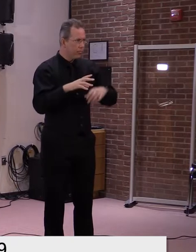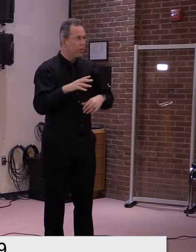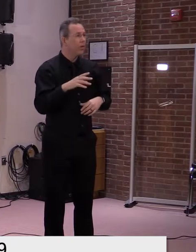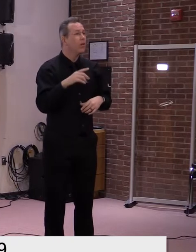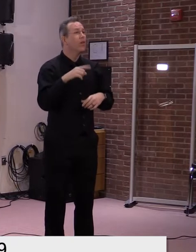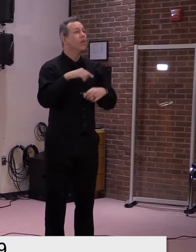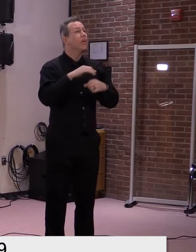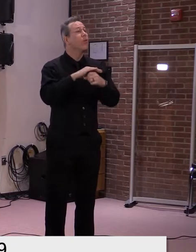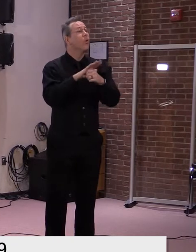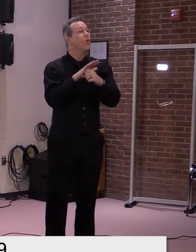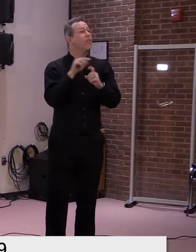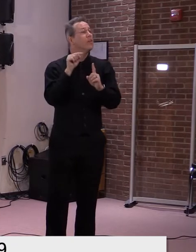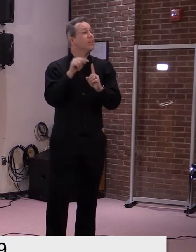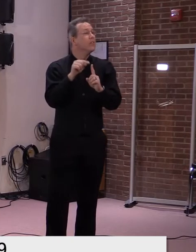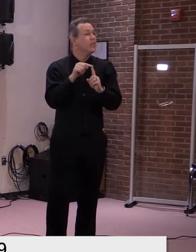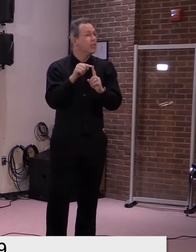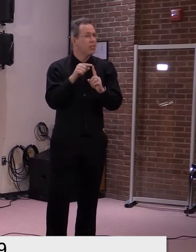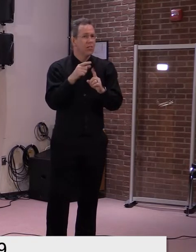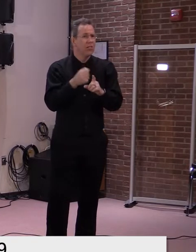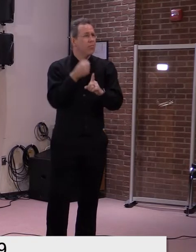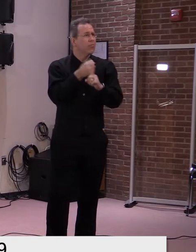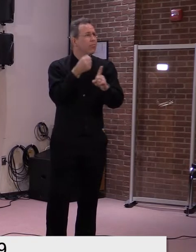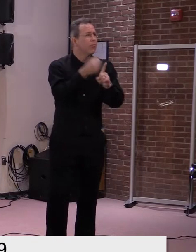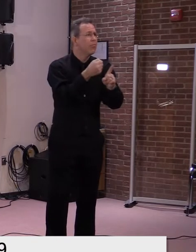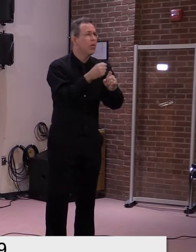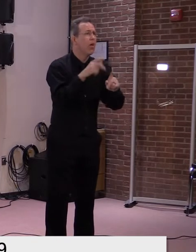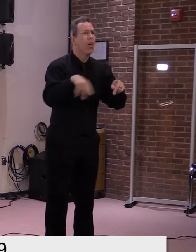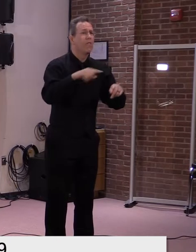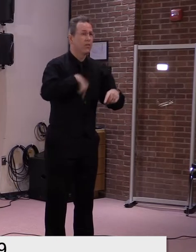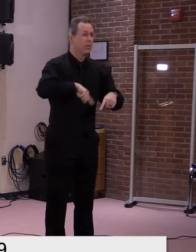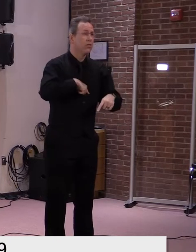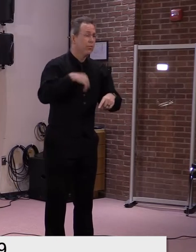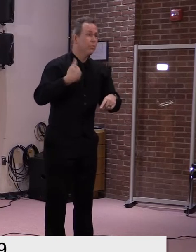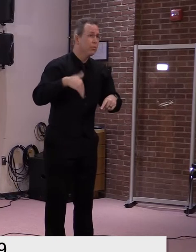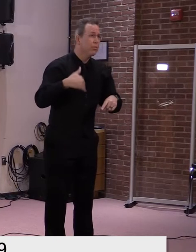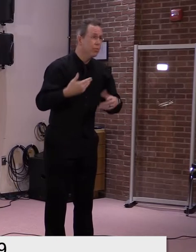affected all of us. For example,